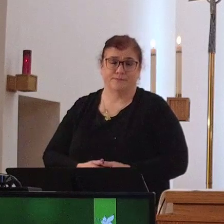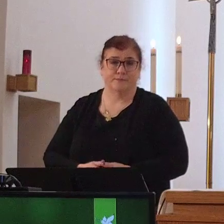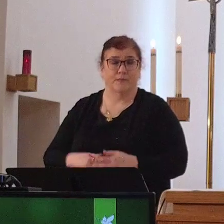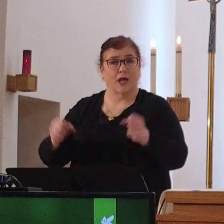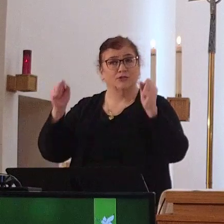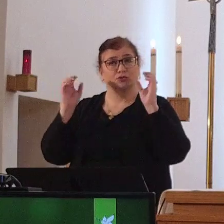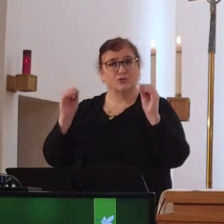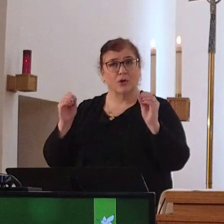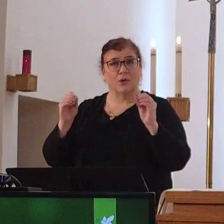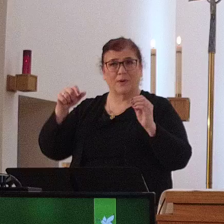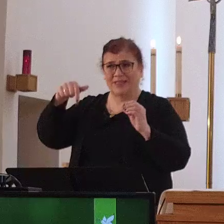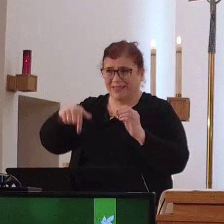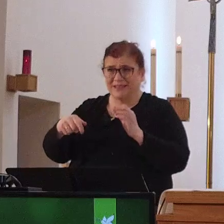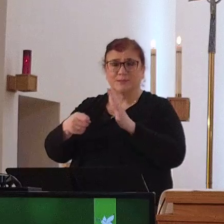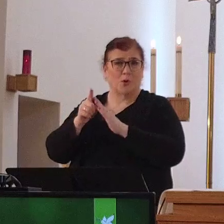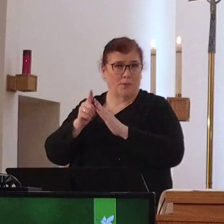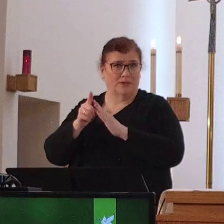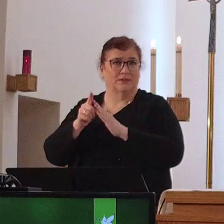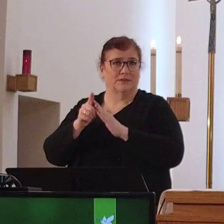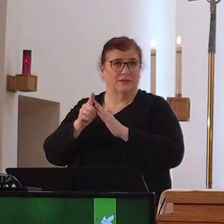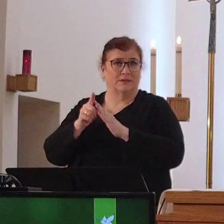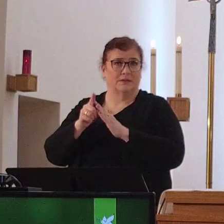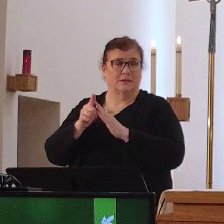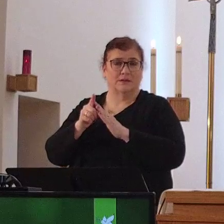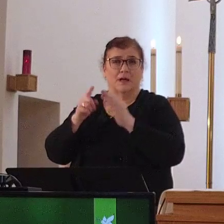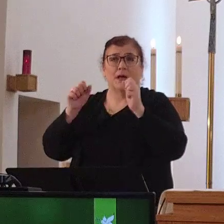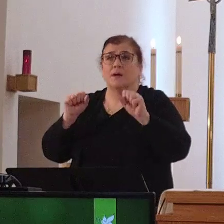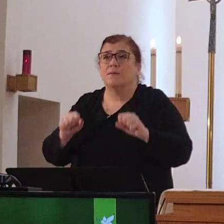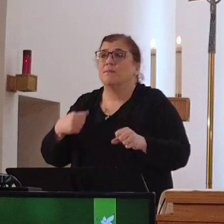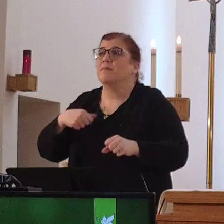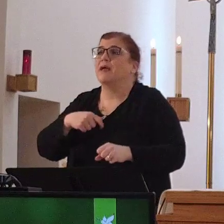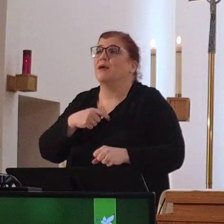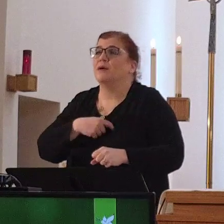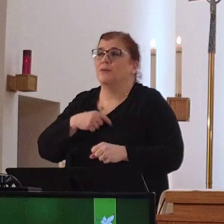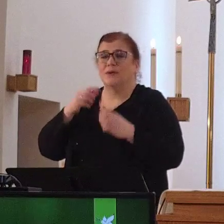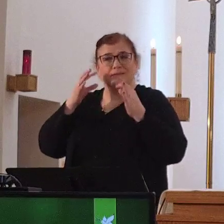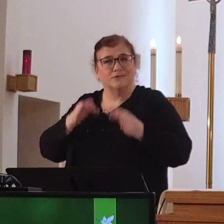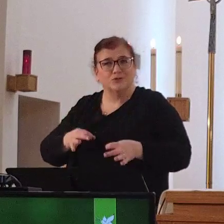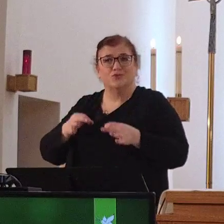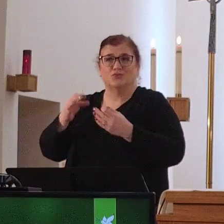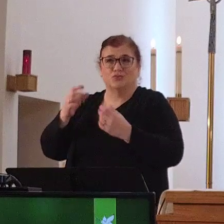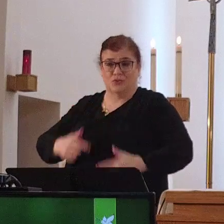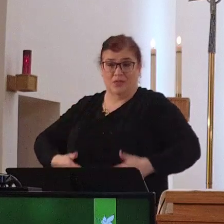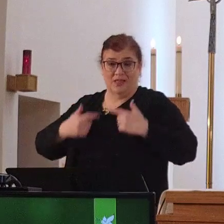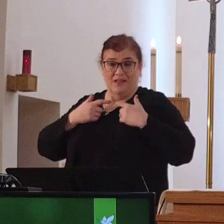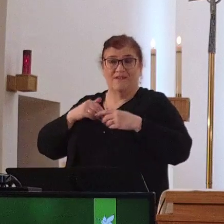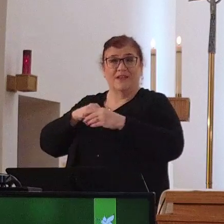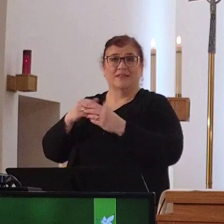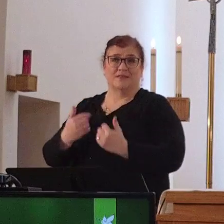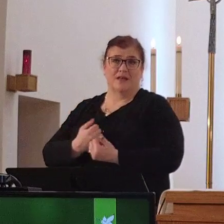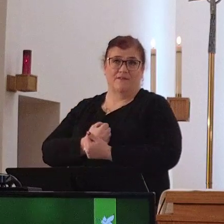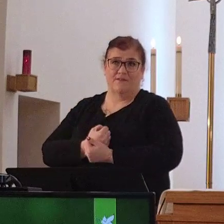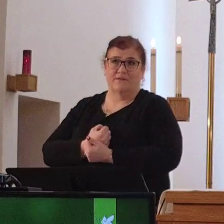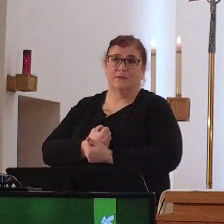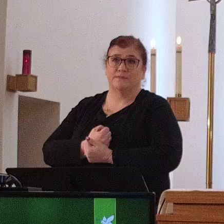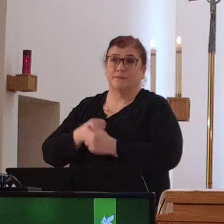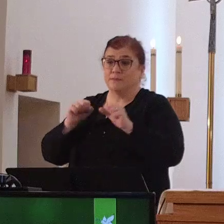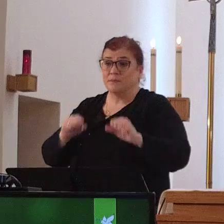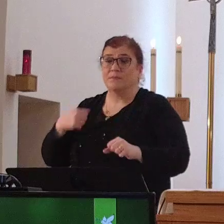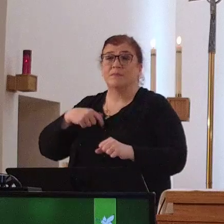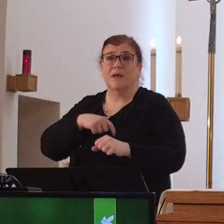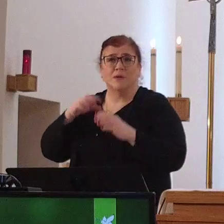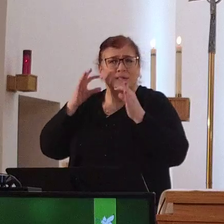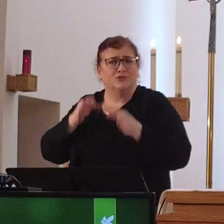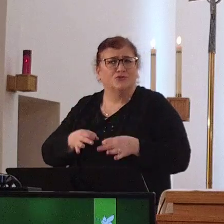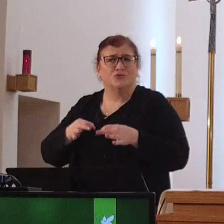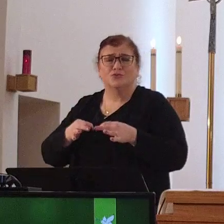And so in this moment, may we choose to live in love. May we